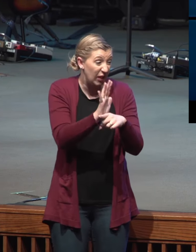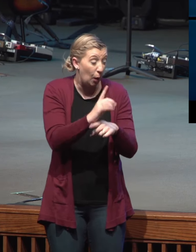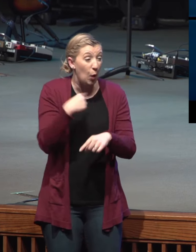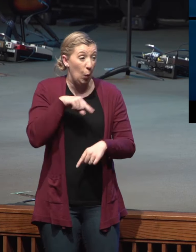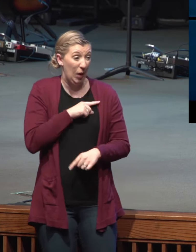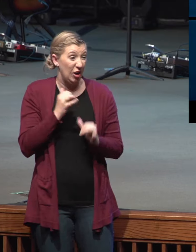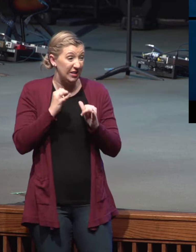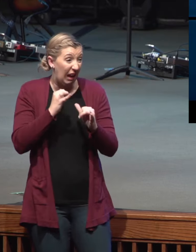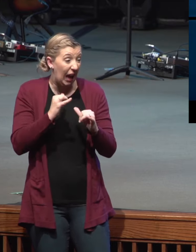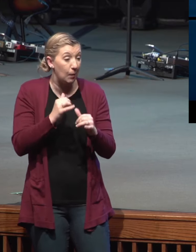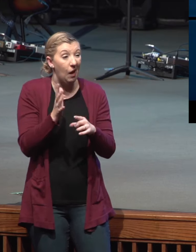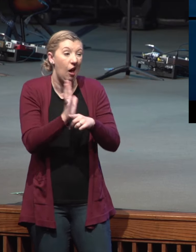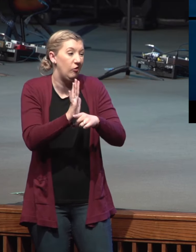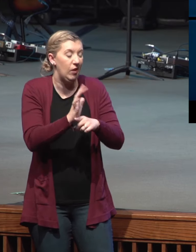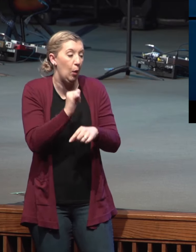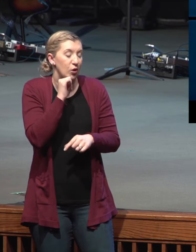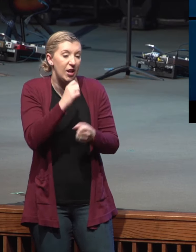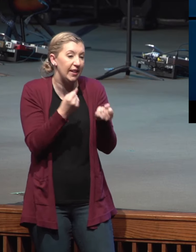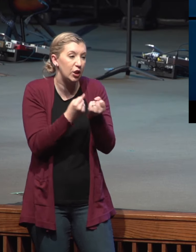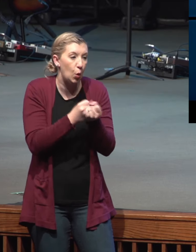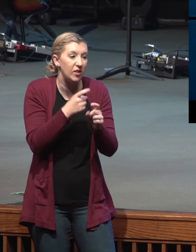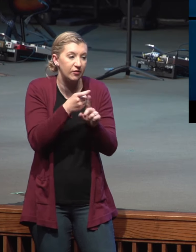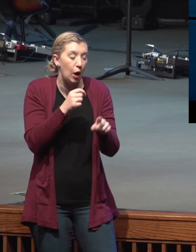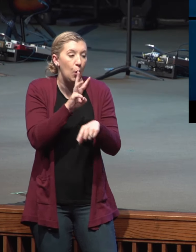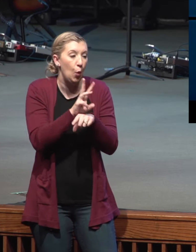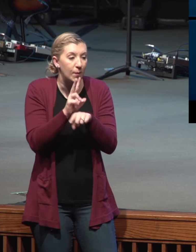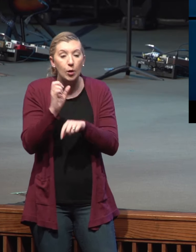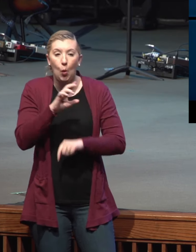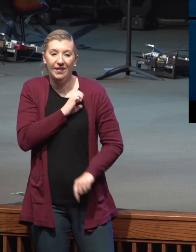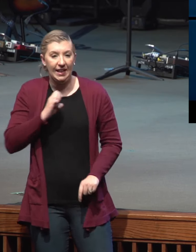A film which is not endorsed by Woodmen or its elders,